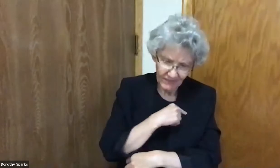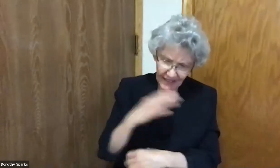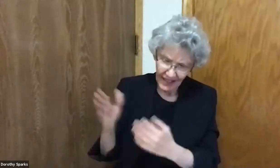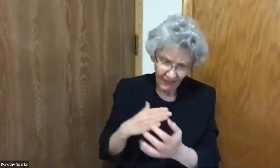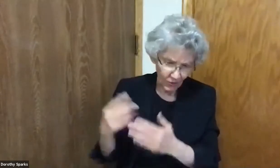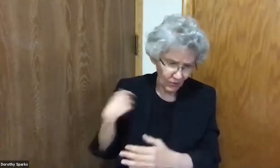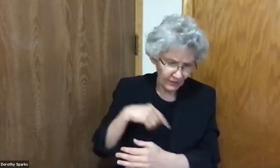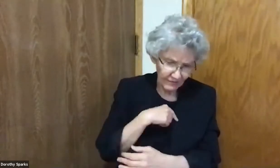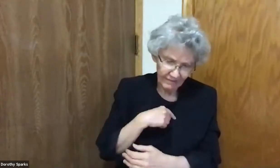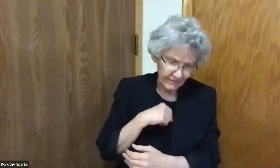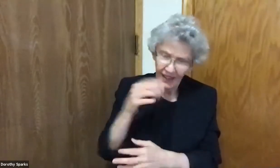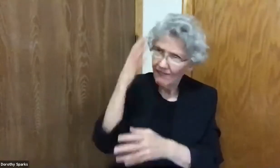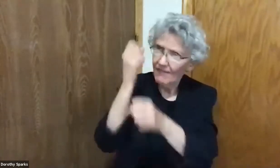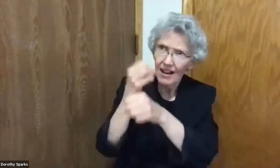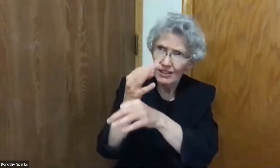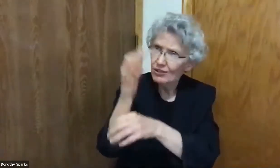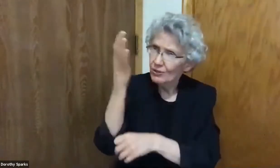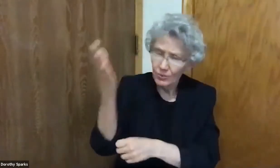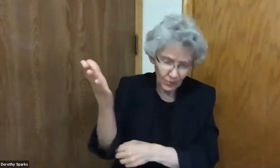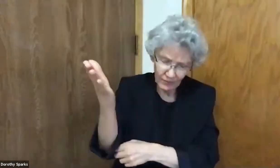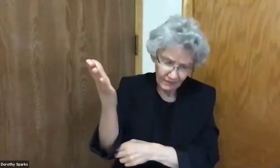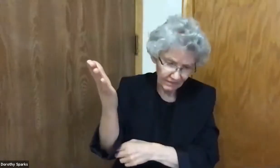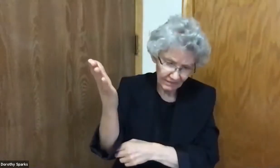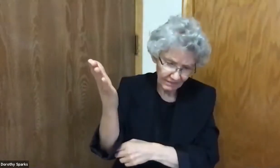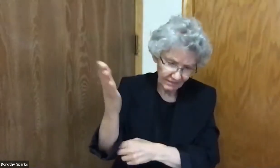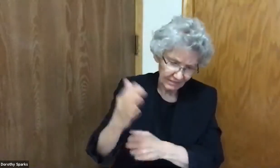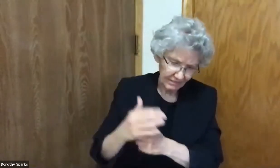You will be faithful to us,